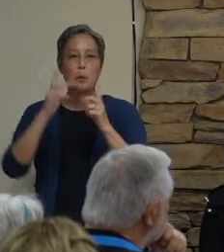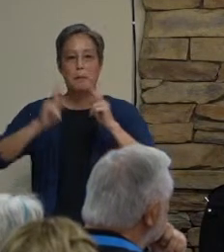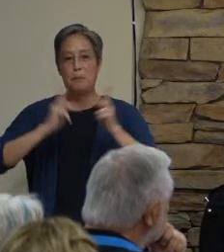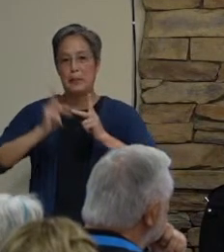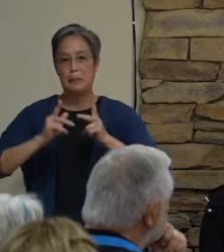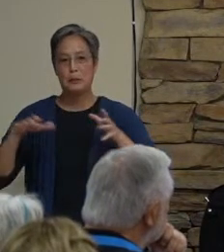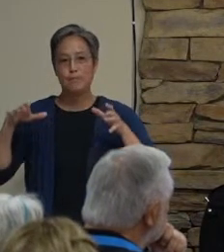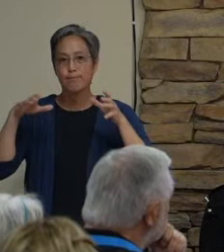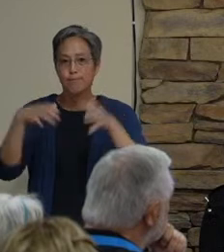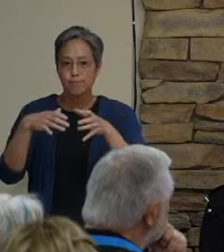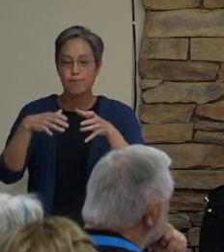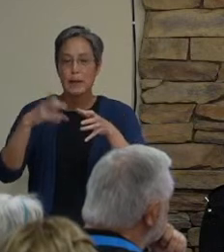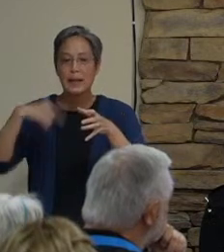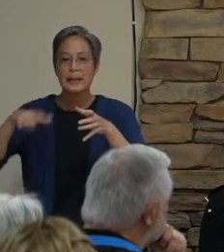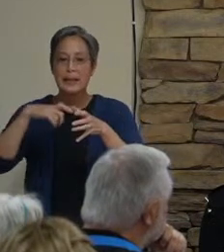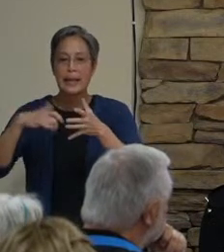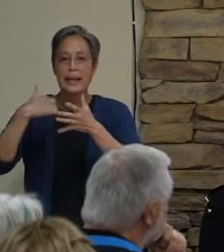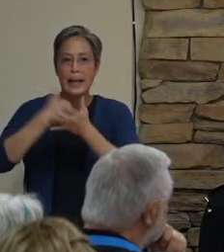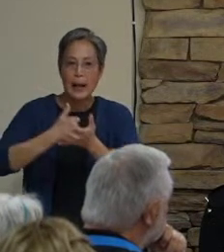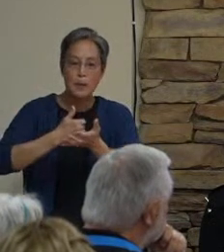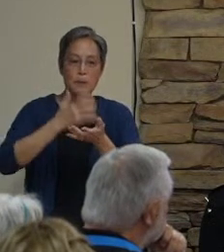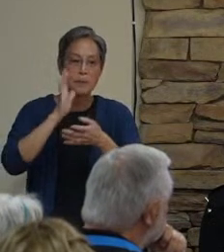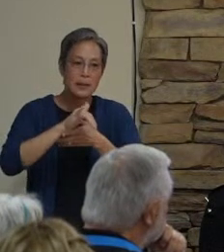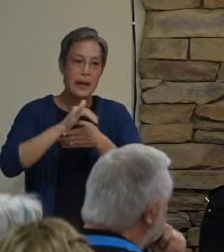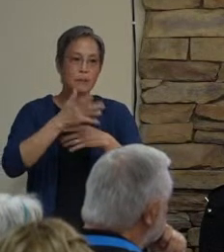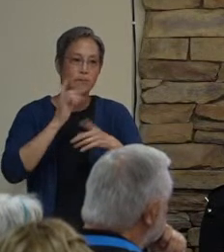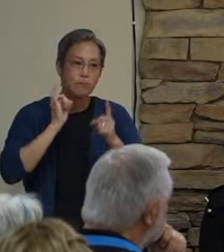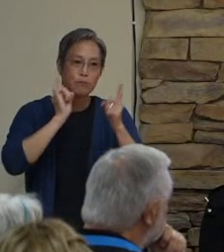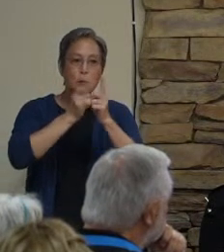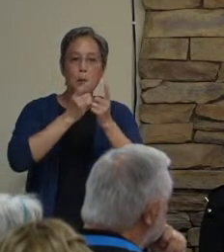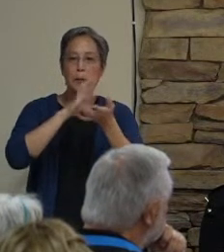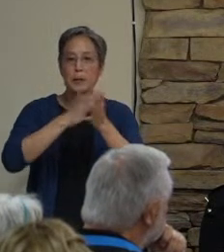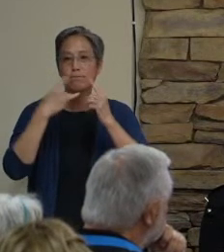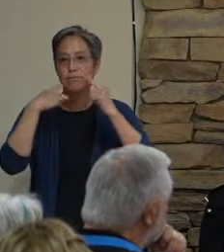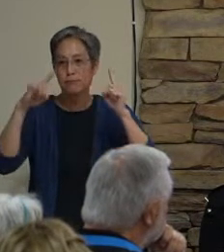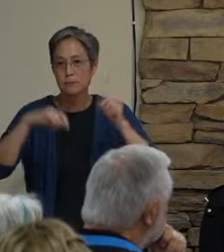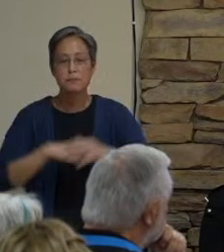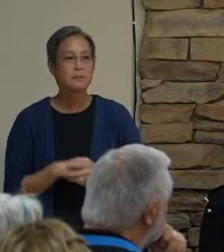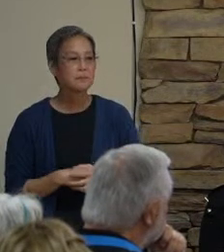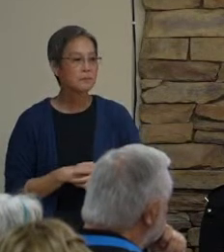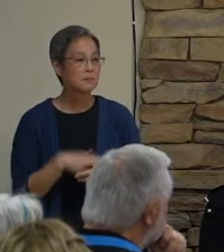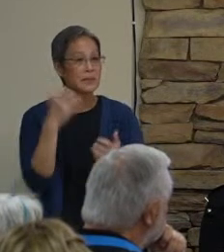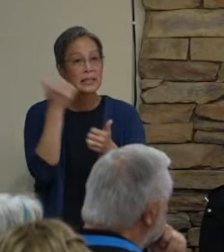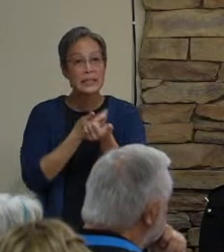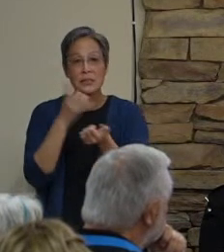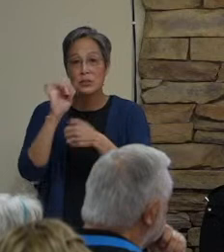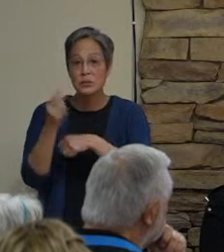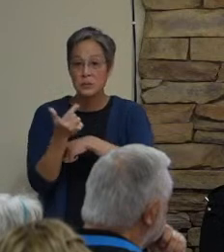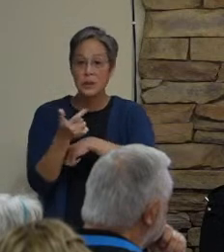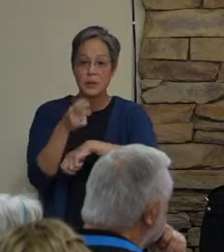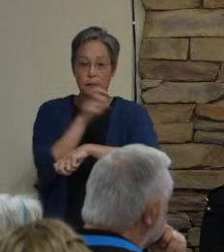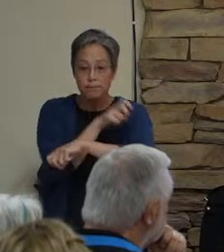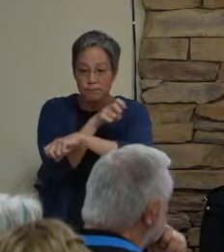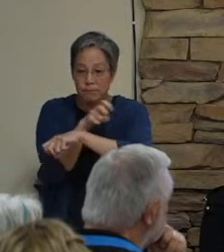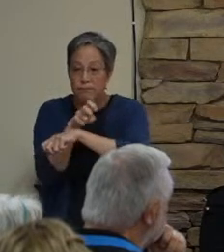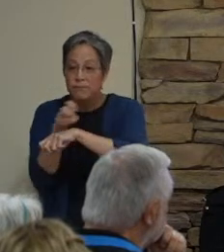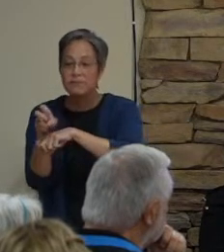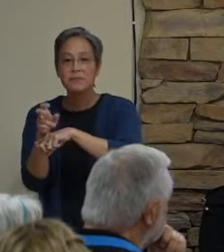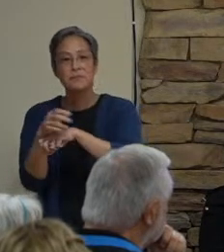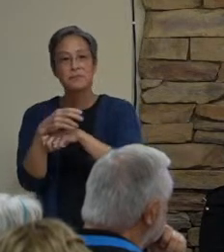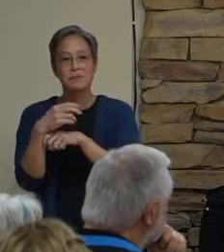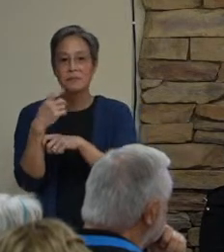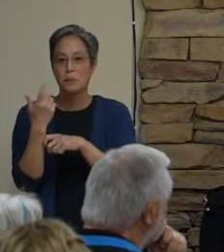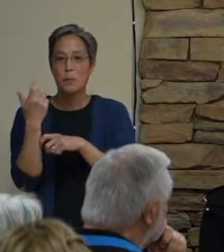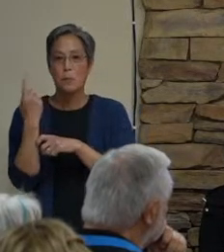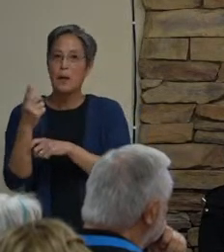people that made it all possible. And for each dog walking across the stage today, there is a